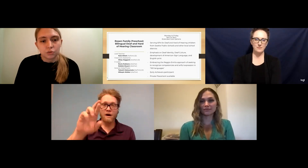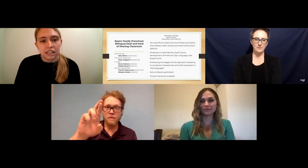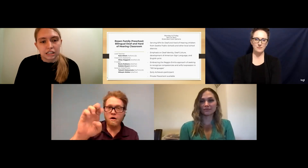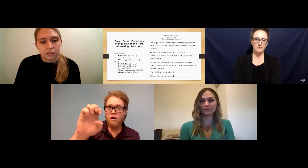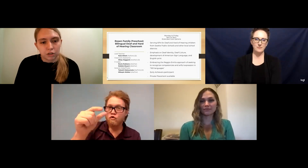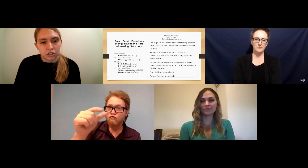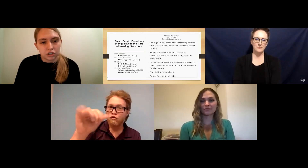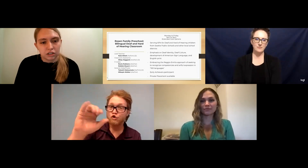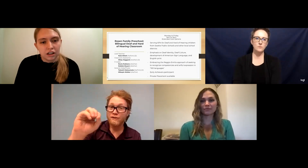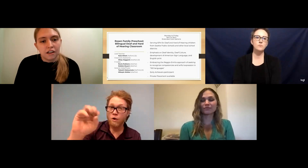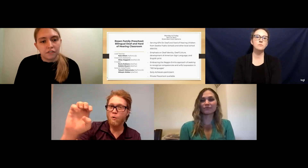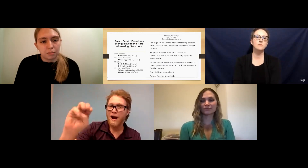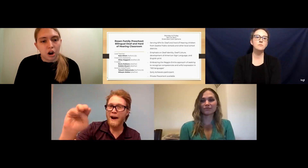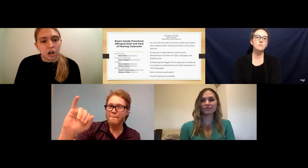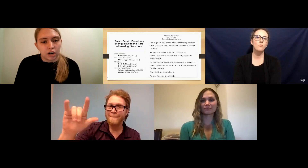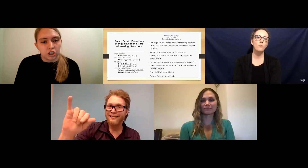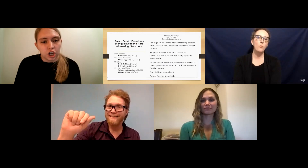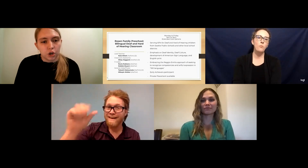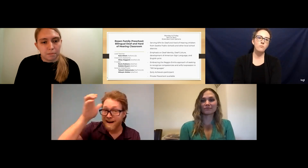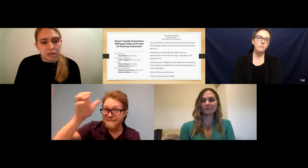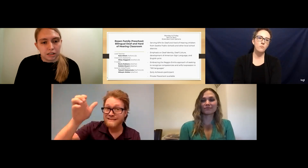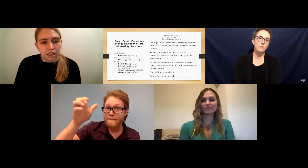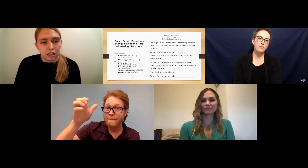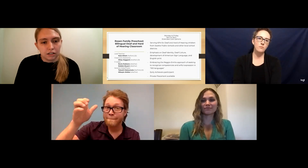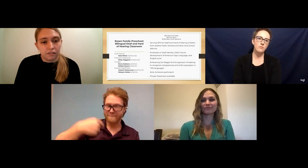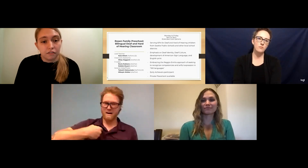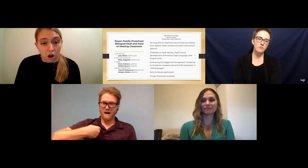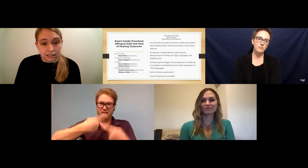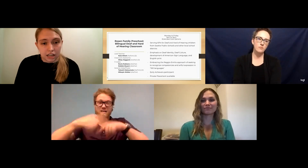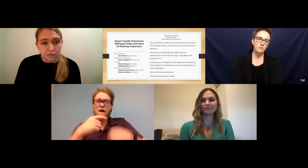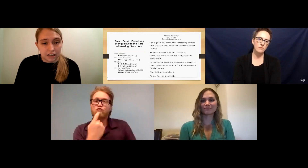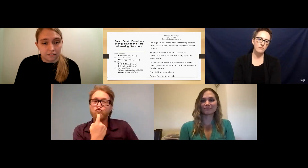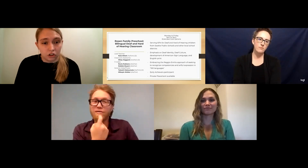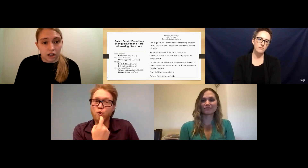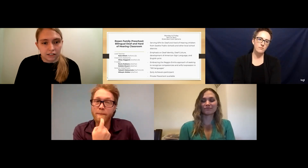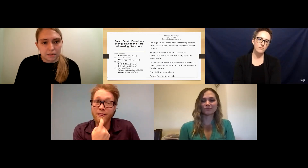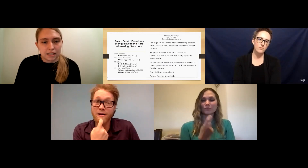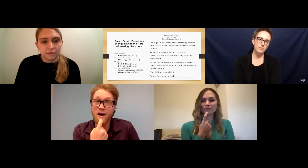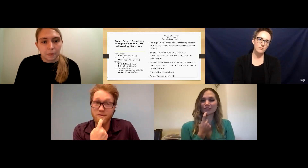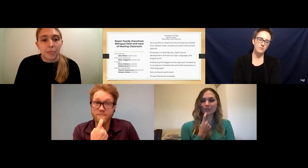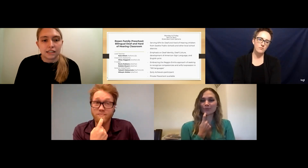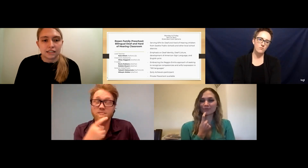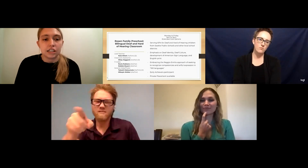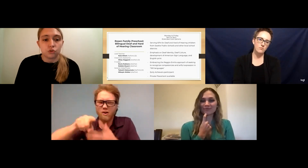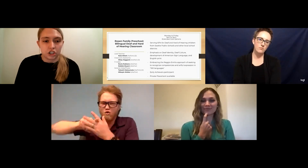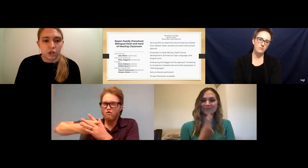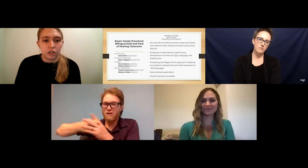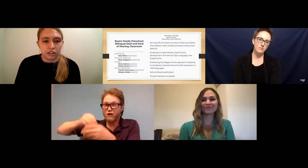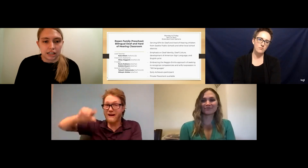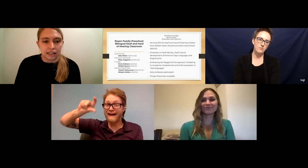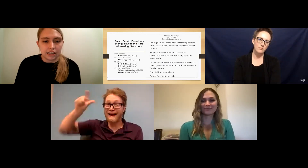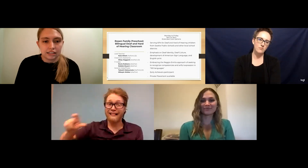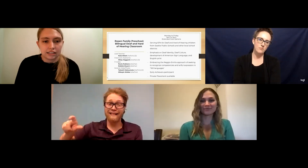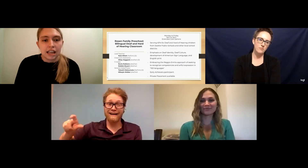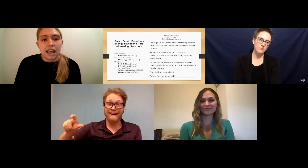And that's really inspiration from our Reggio, Emilia concept and philosophy. The sign is Reggio, it looks